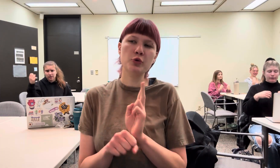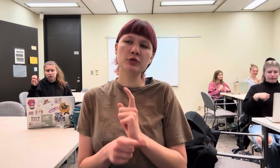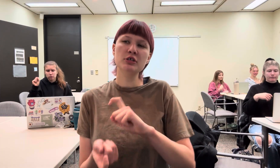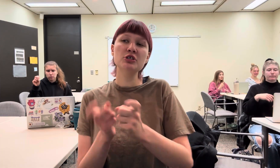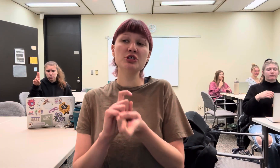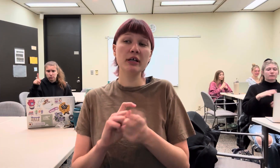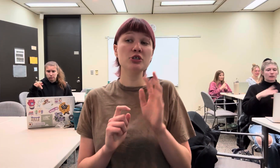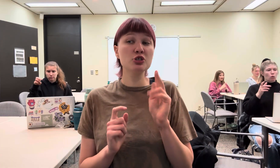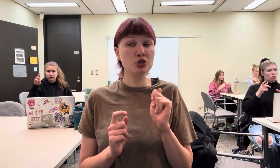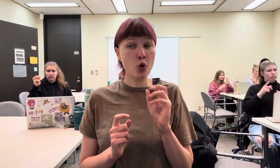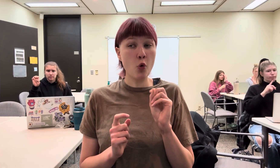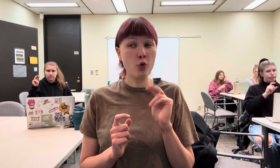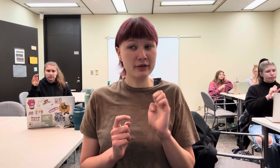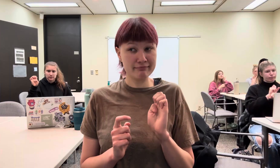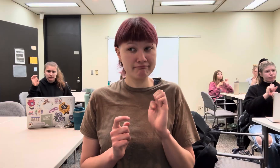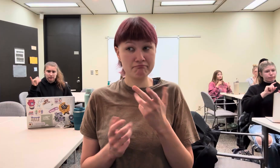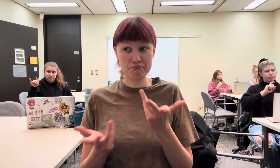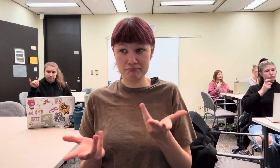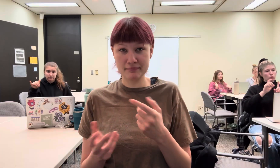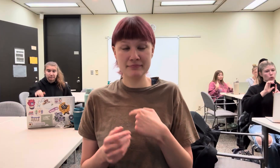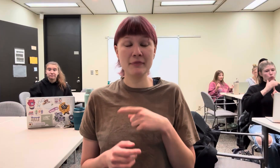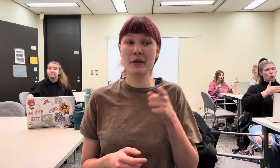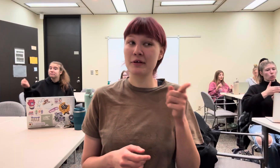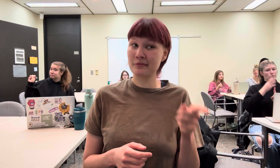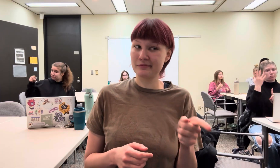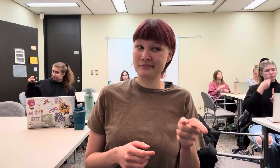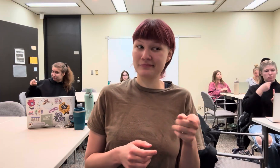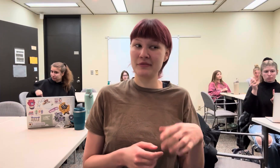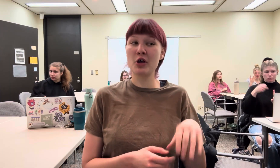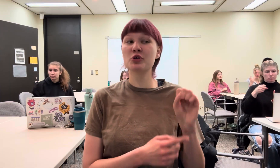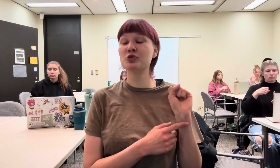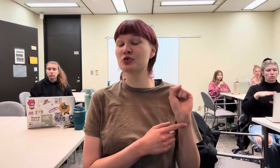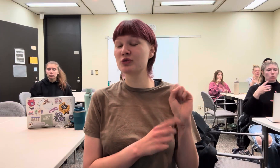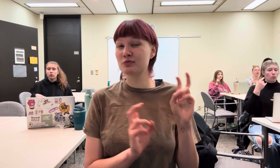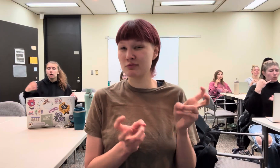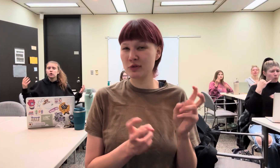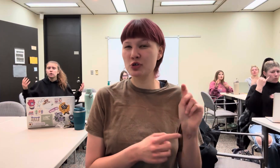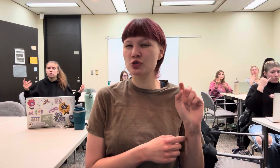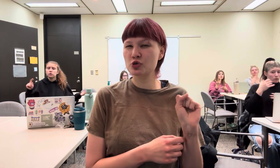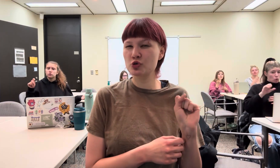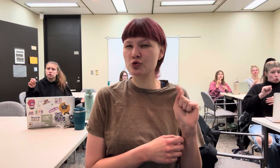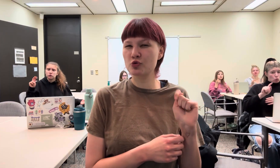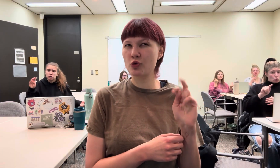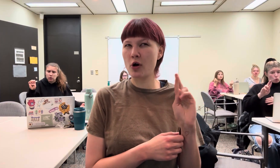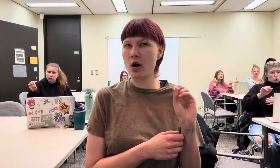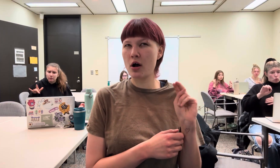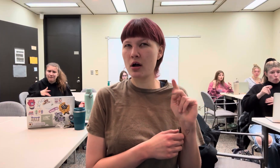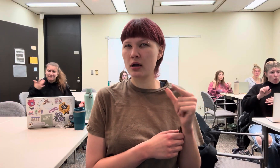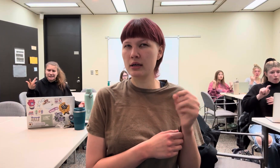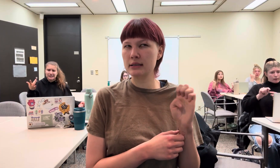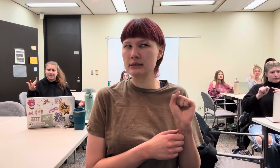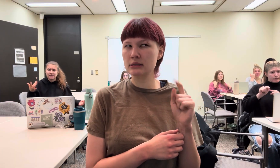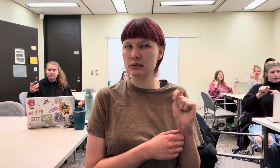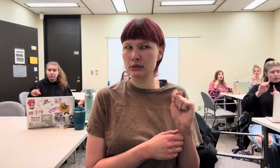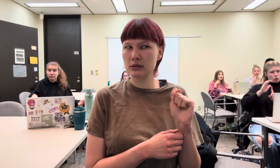beautiful example. So if you said strongest, what would the tone come across to you? Is it a positive or a negative? Positive. It